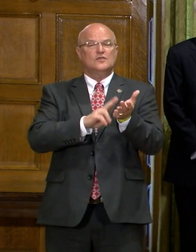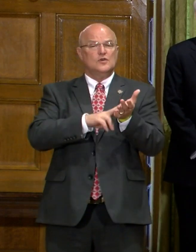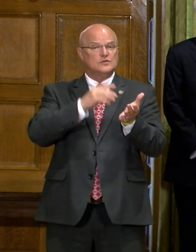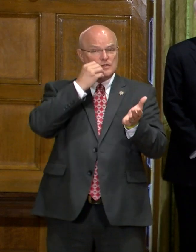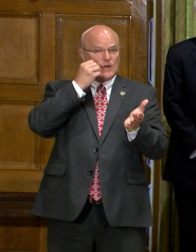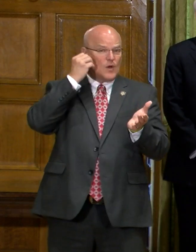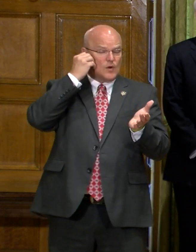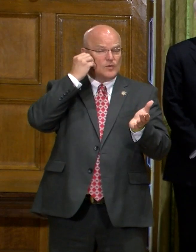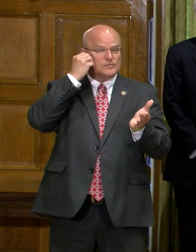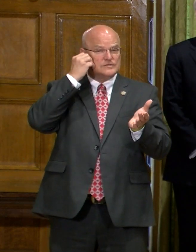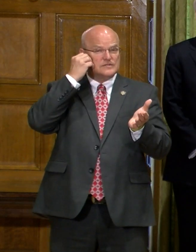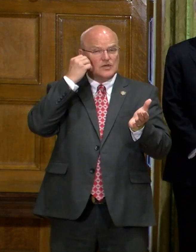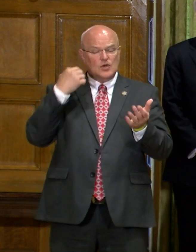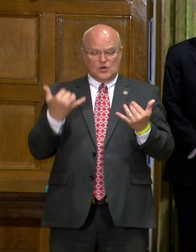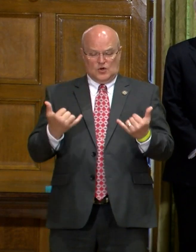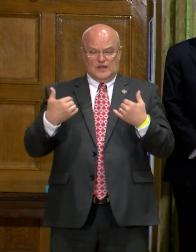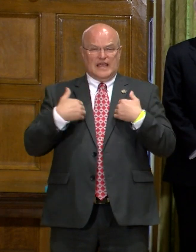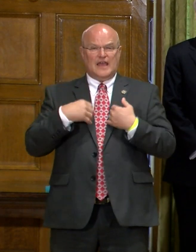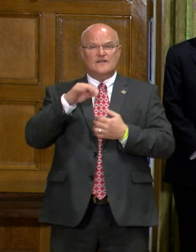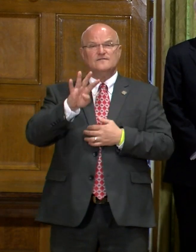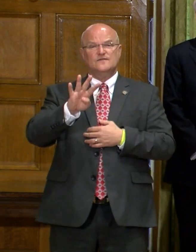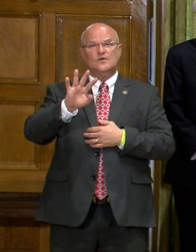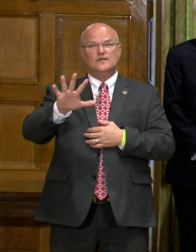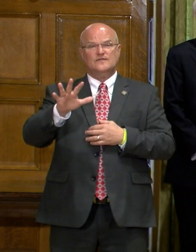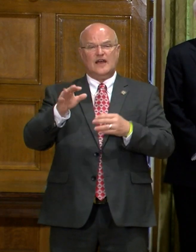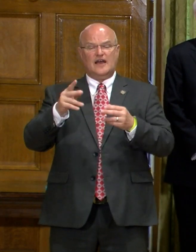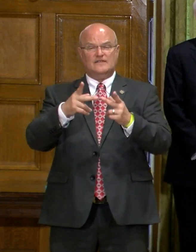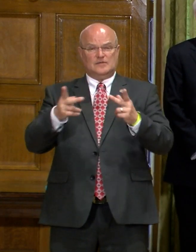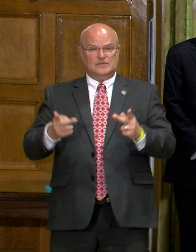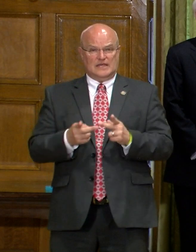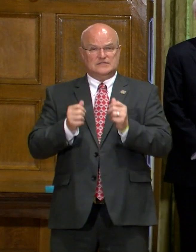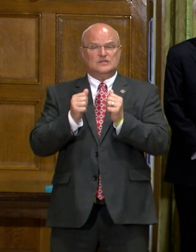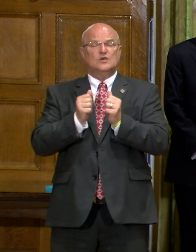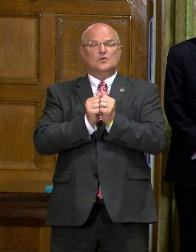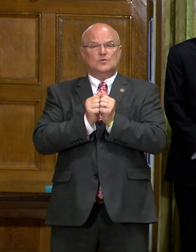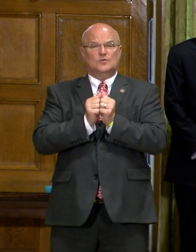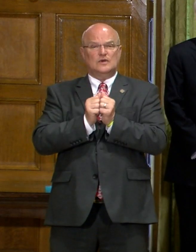nursing homes, we currently have 45 facilities